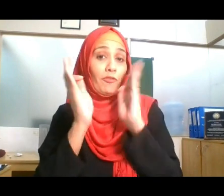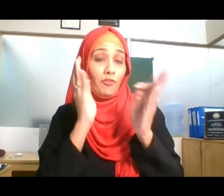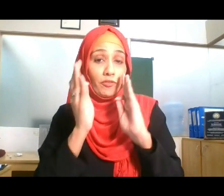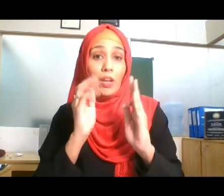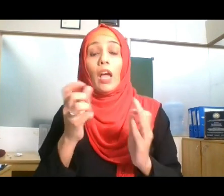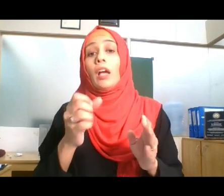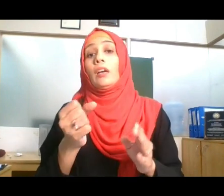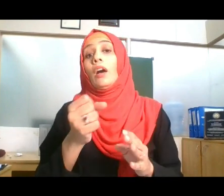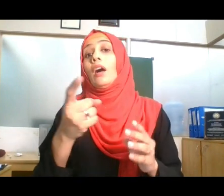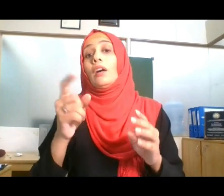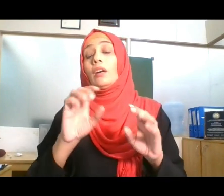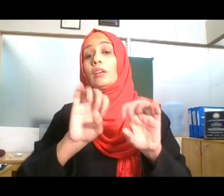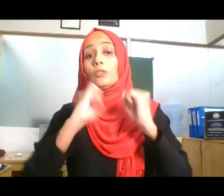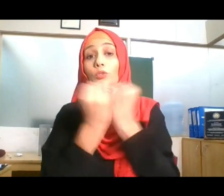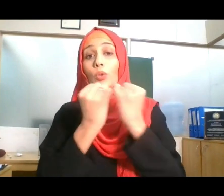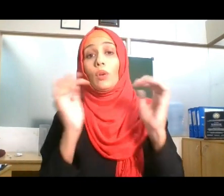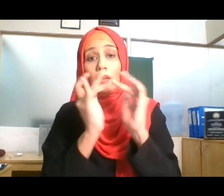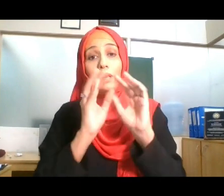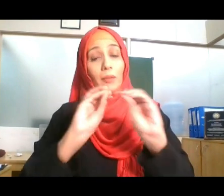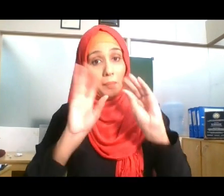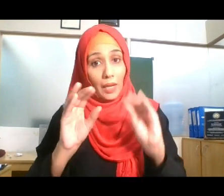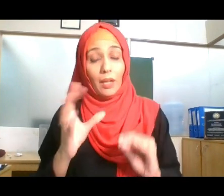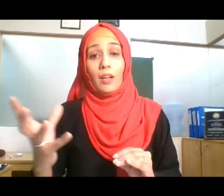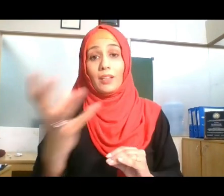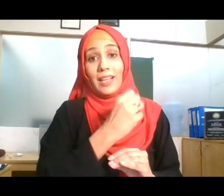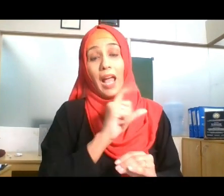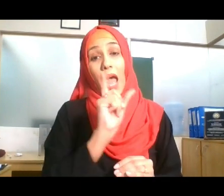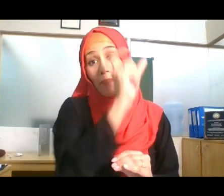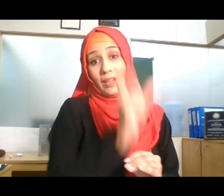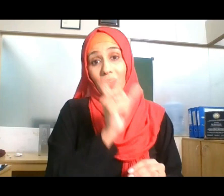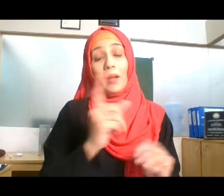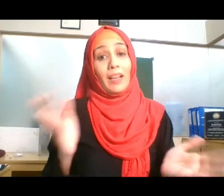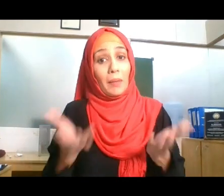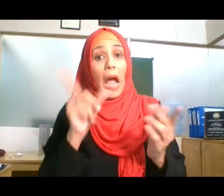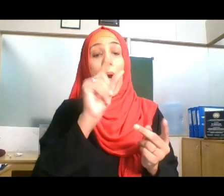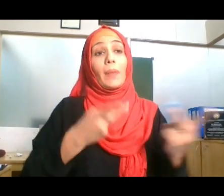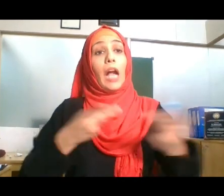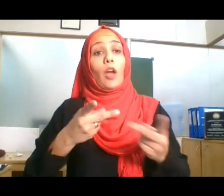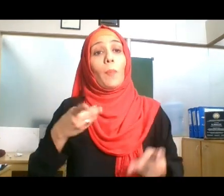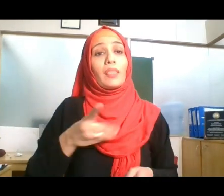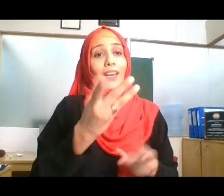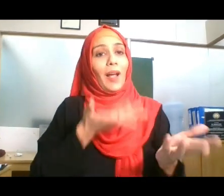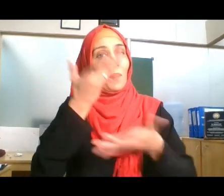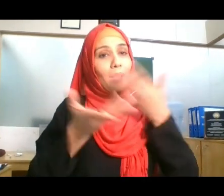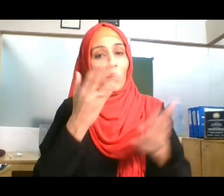media platforms to become entrepreneurs and how to promote their businesses. That's just one